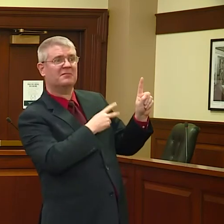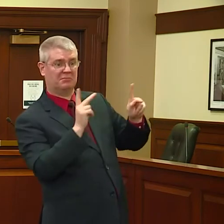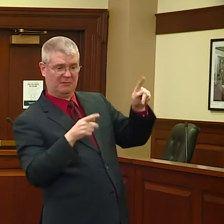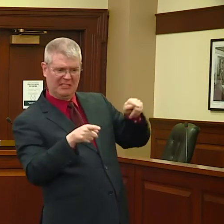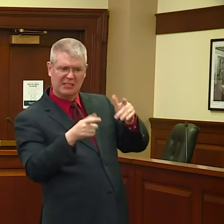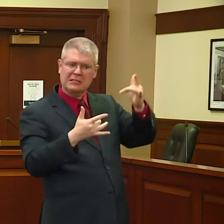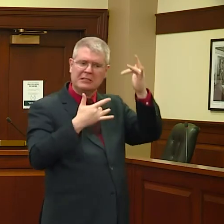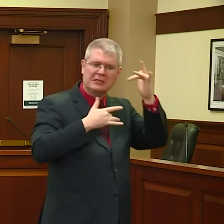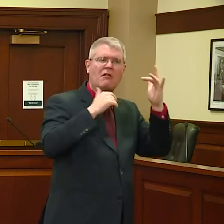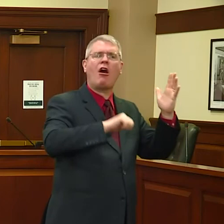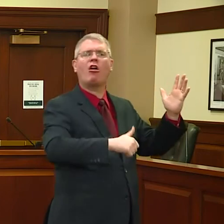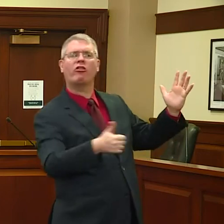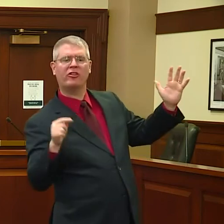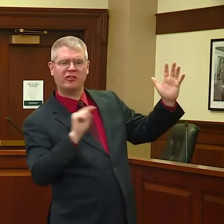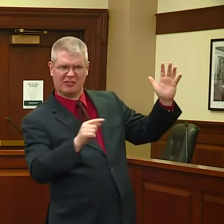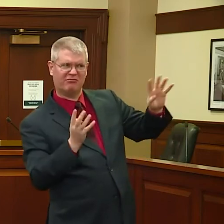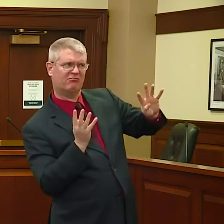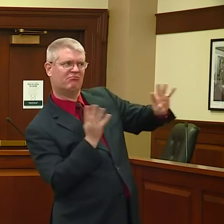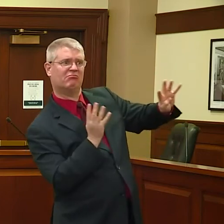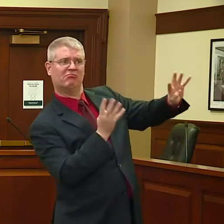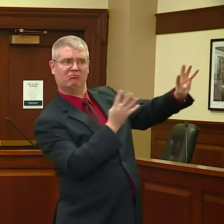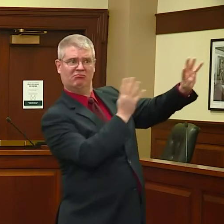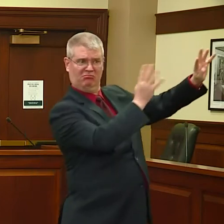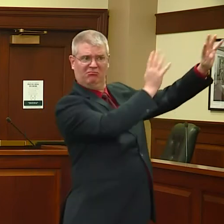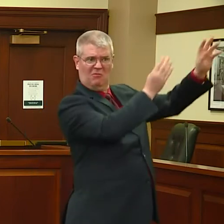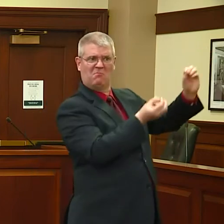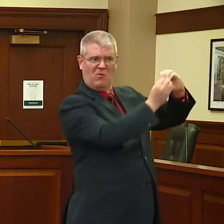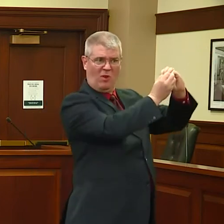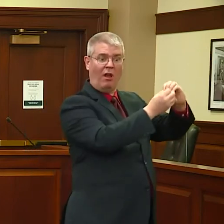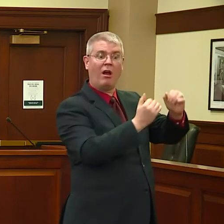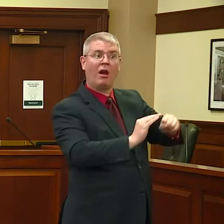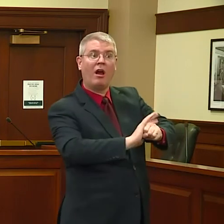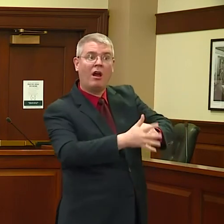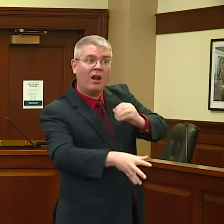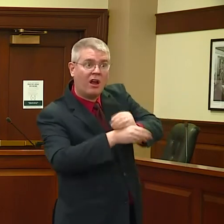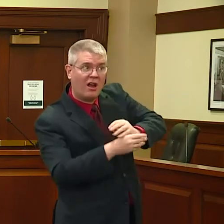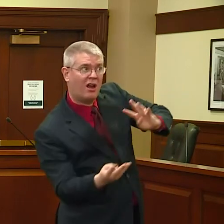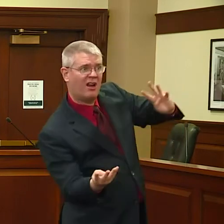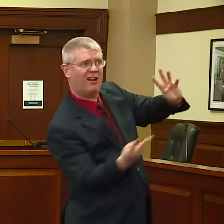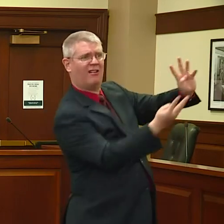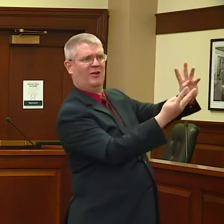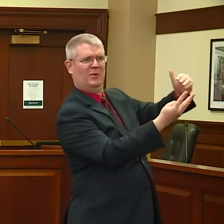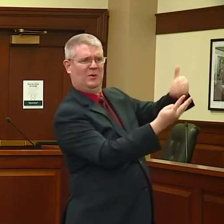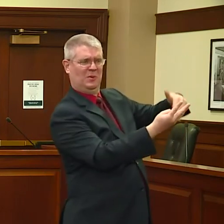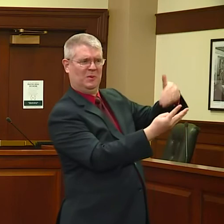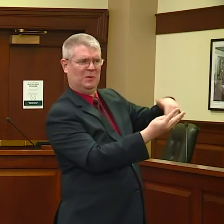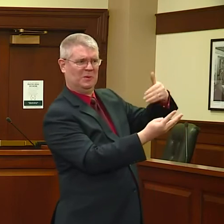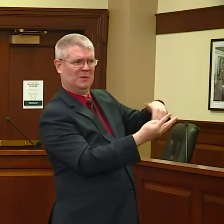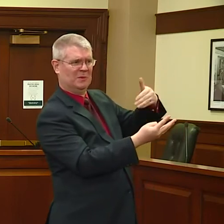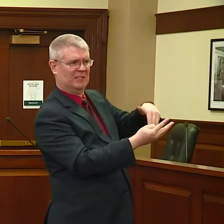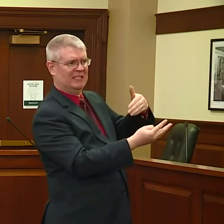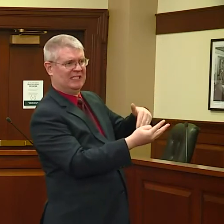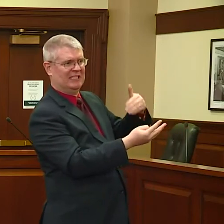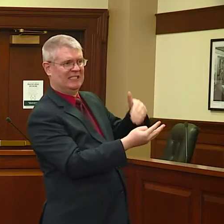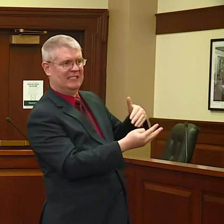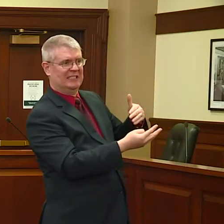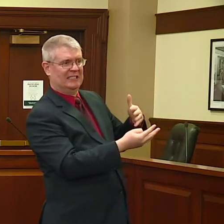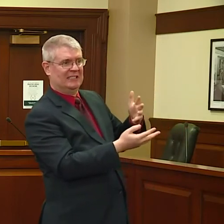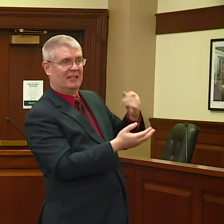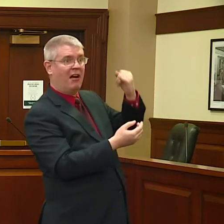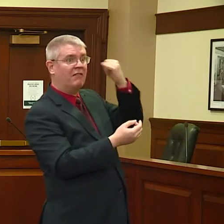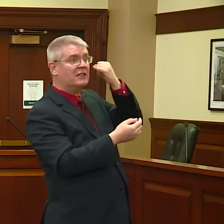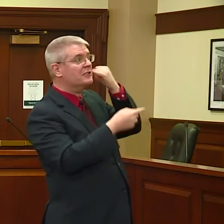system. This impacts your family's access to essential care, whether it be for a routine